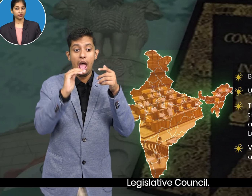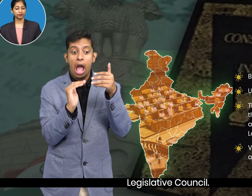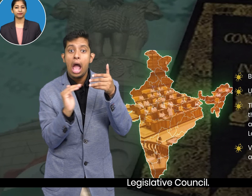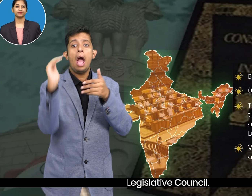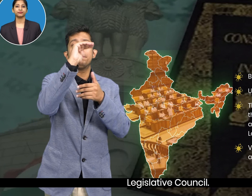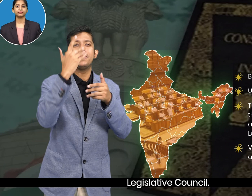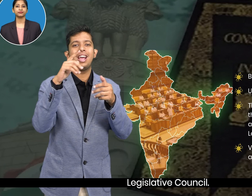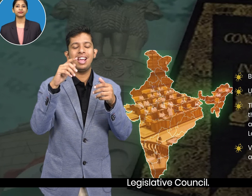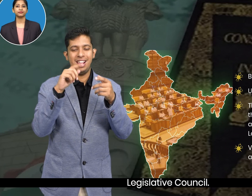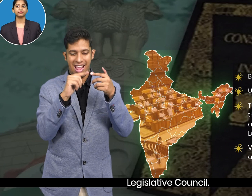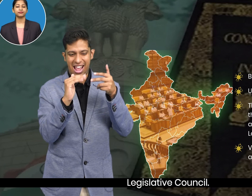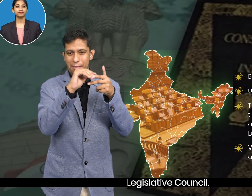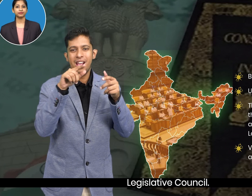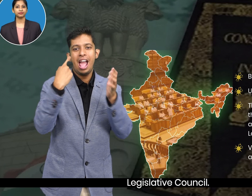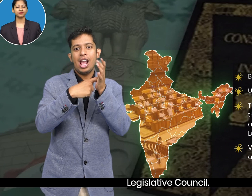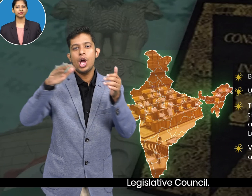Council.